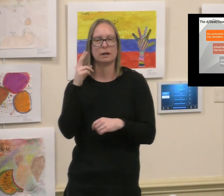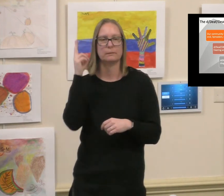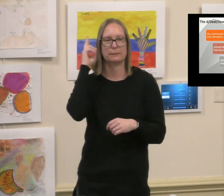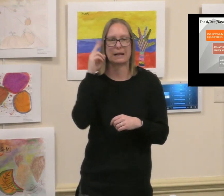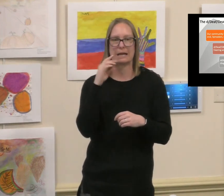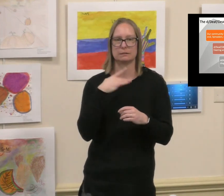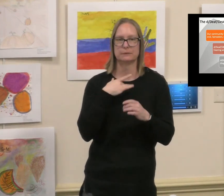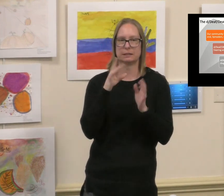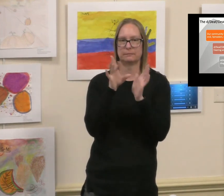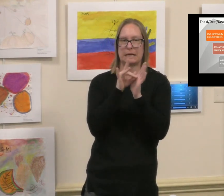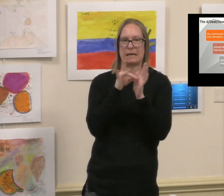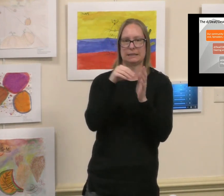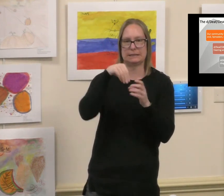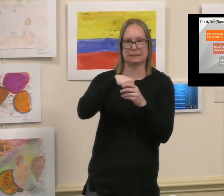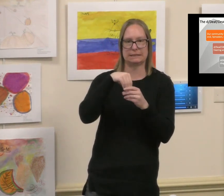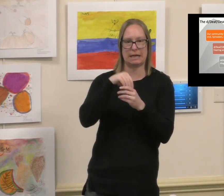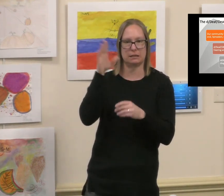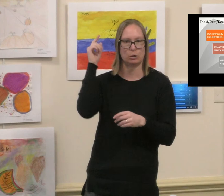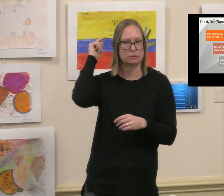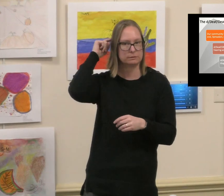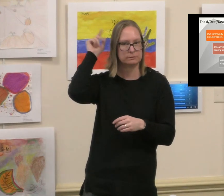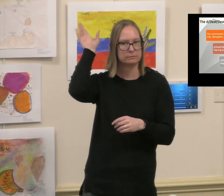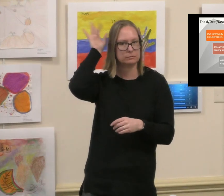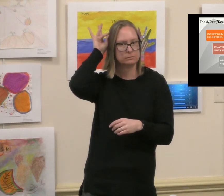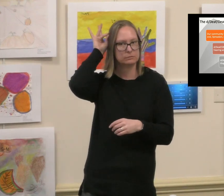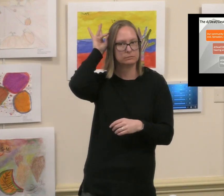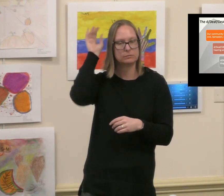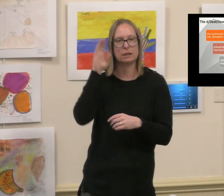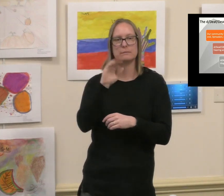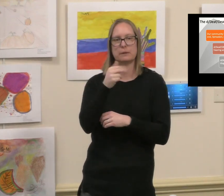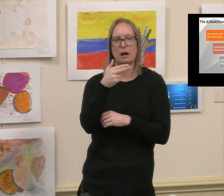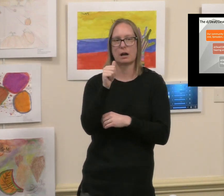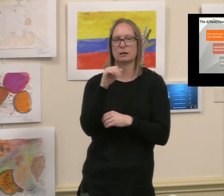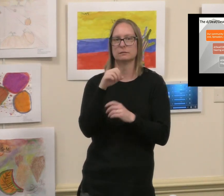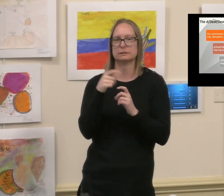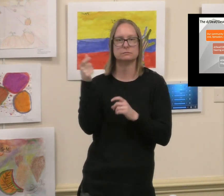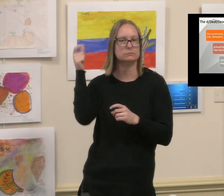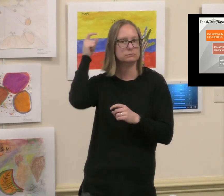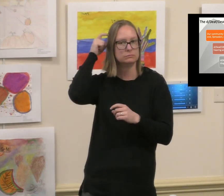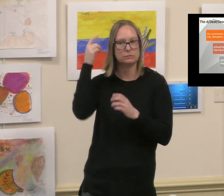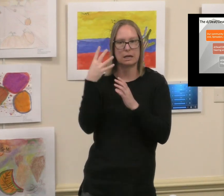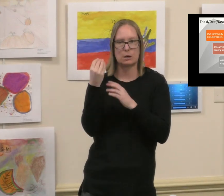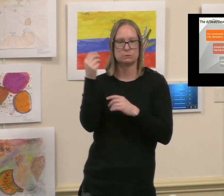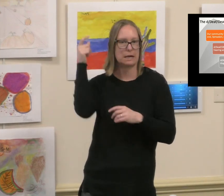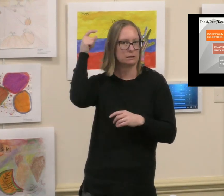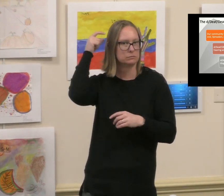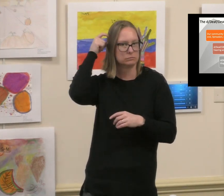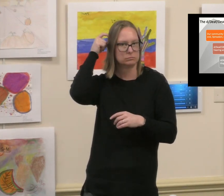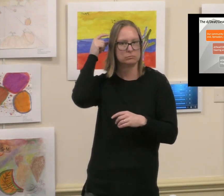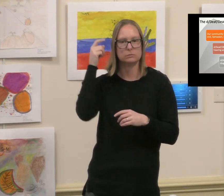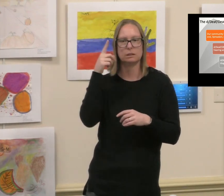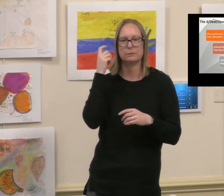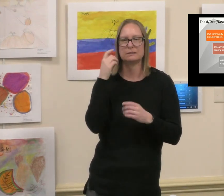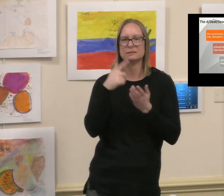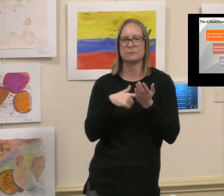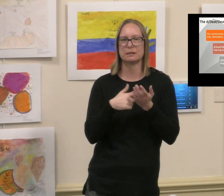which means behind the ear. So you wear it on your head behind your ear. It goes on the